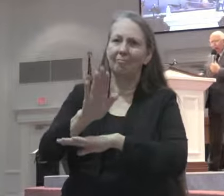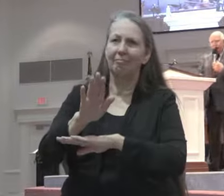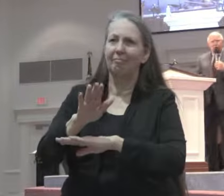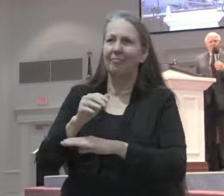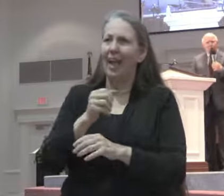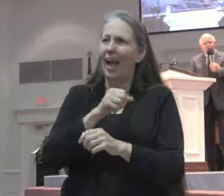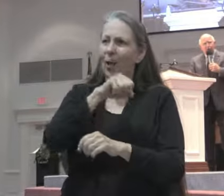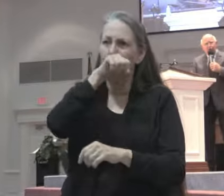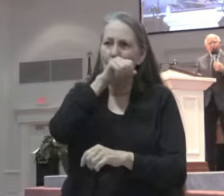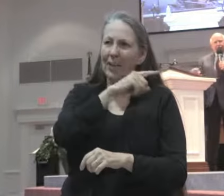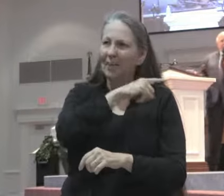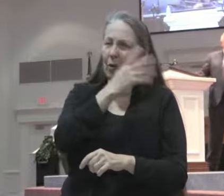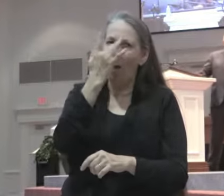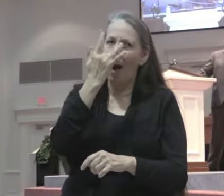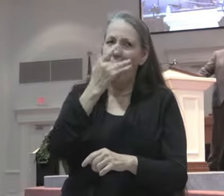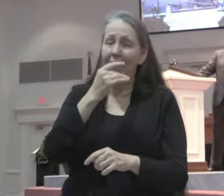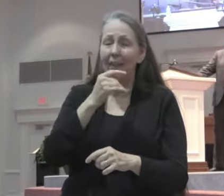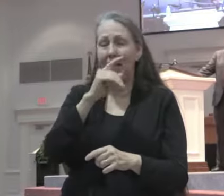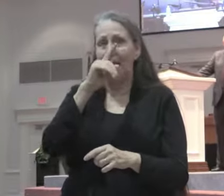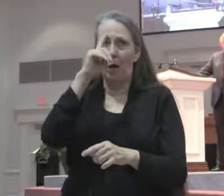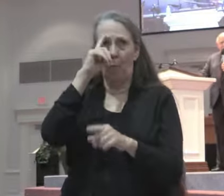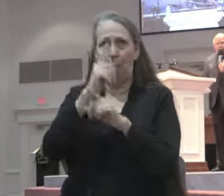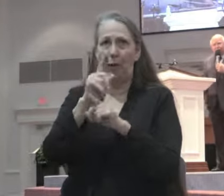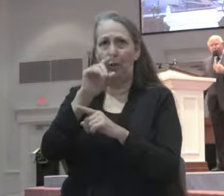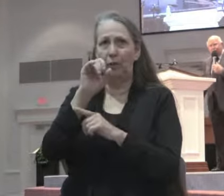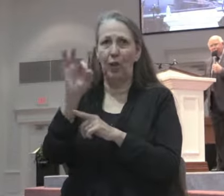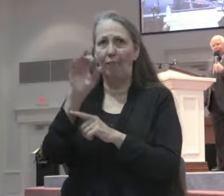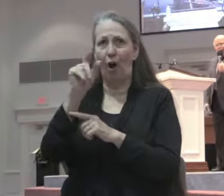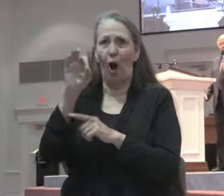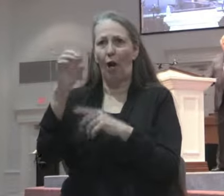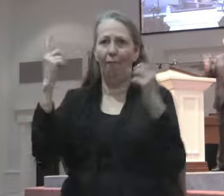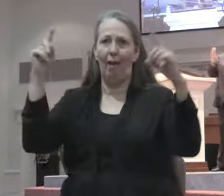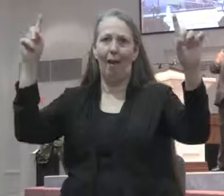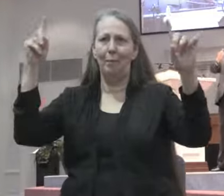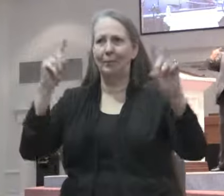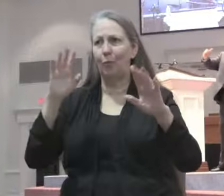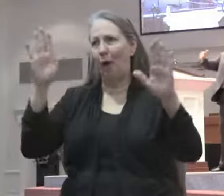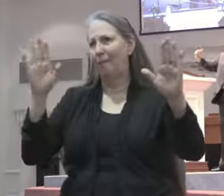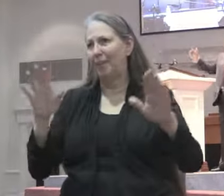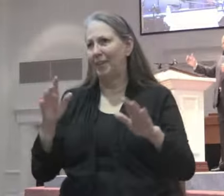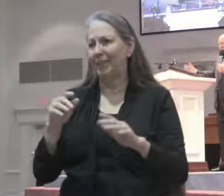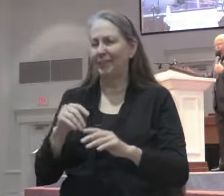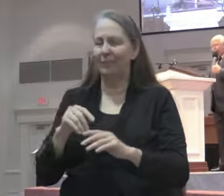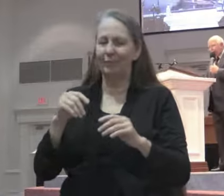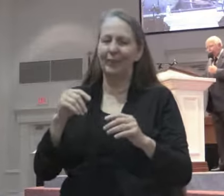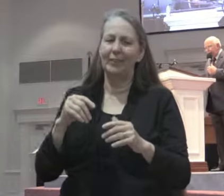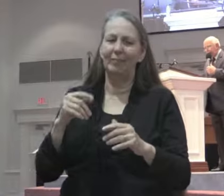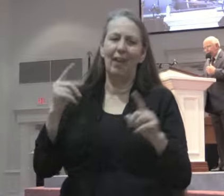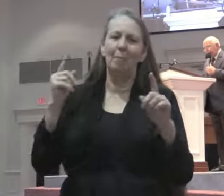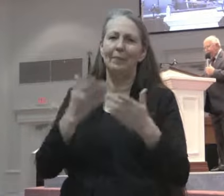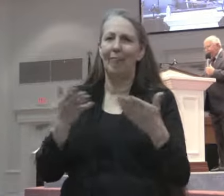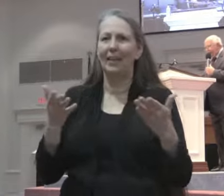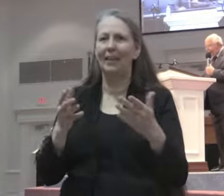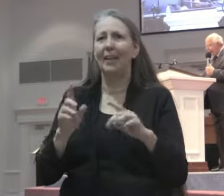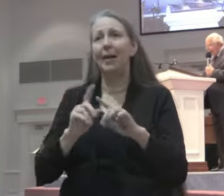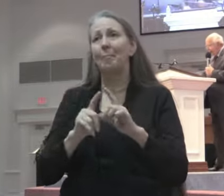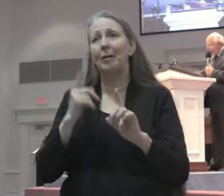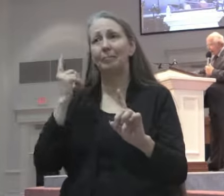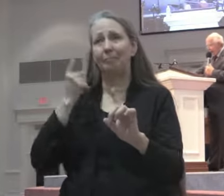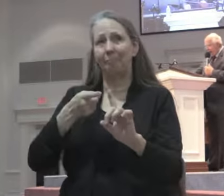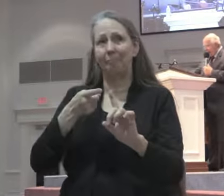just love Brother Arnold because he is Brother Jeff Arnold and he has done this or that or whatever. The thing